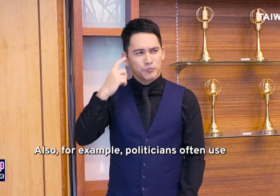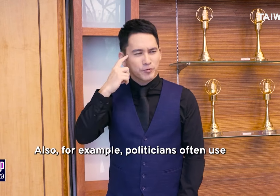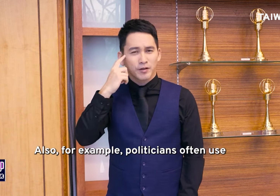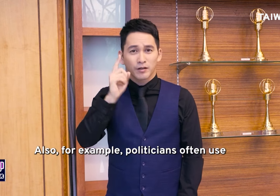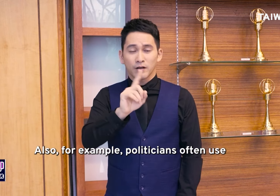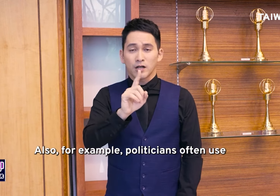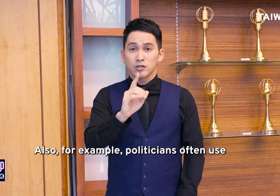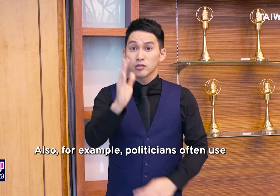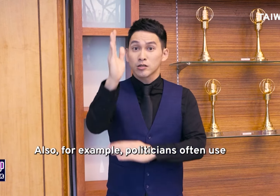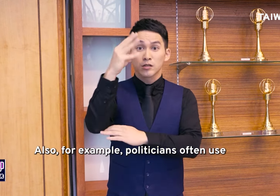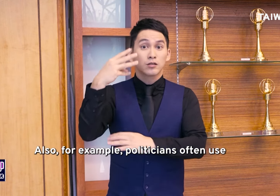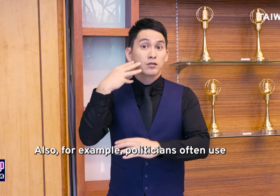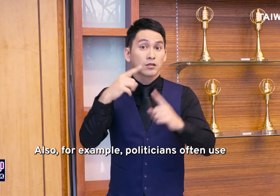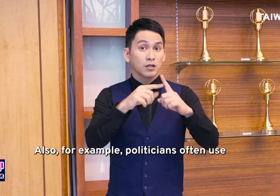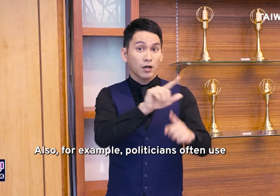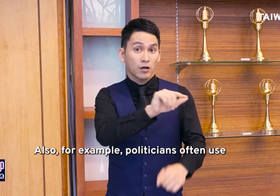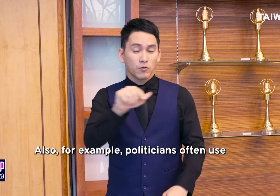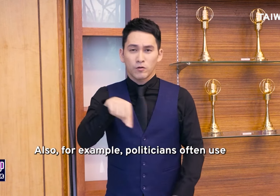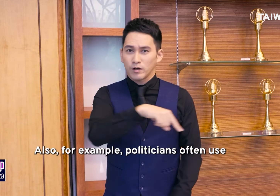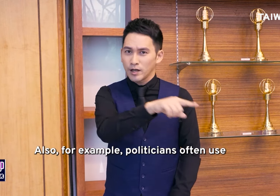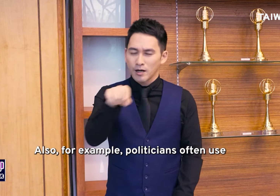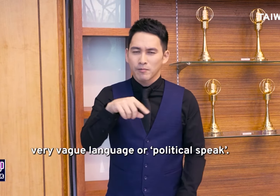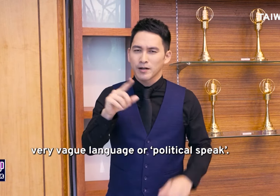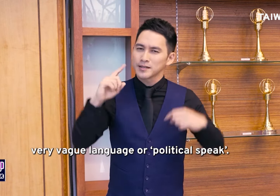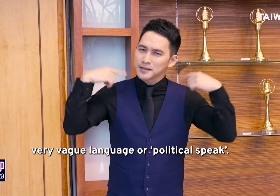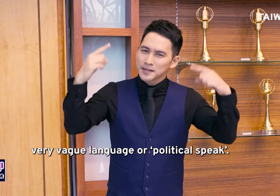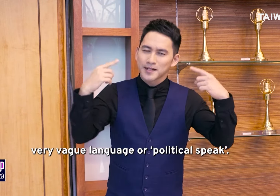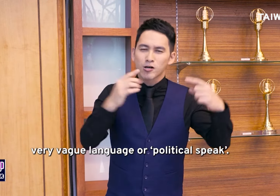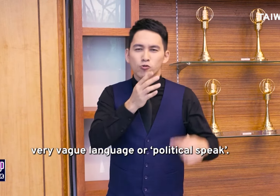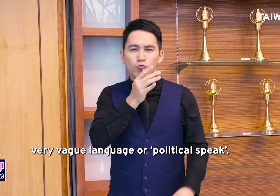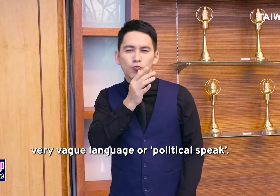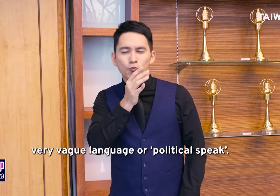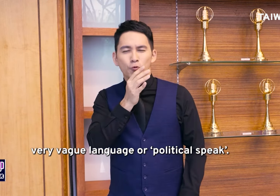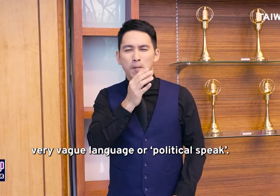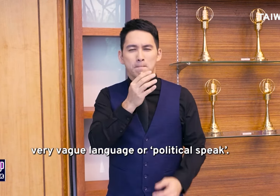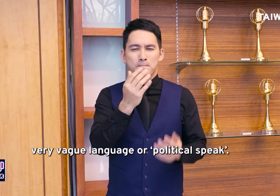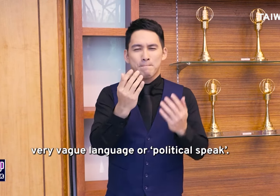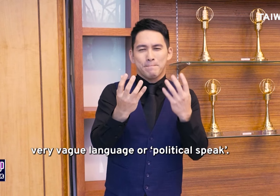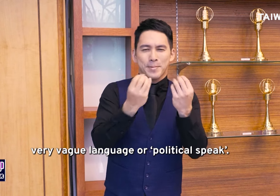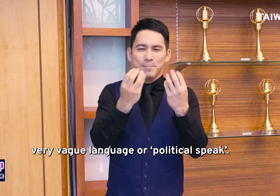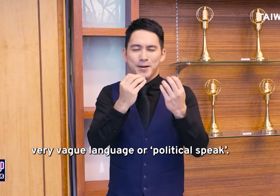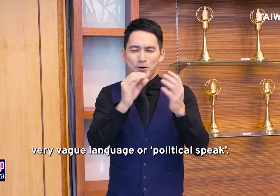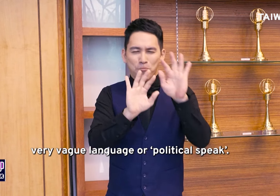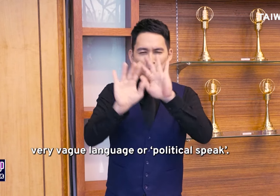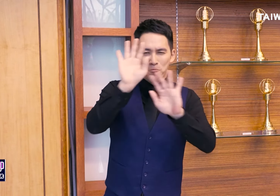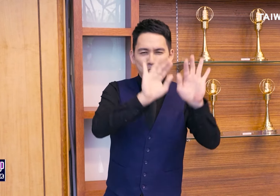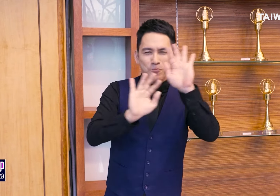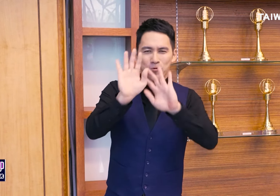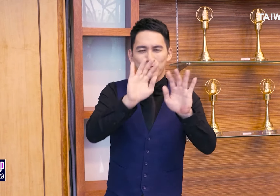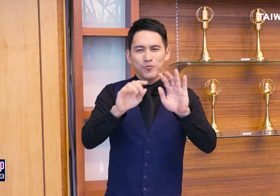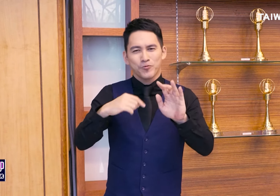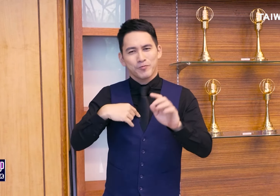Also, for example, politicians often use very vague language or political speak.